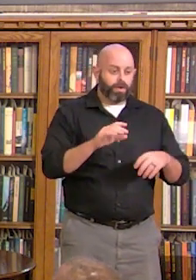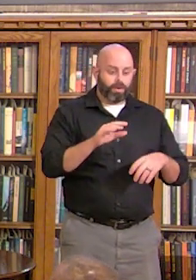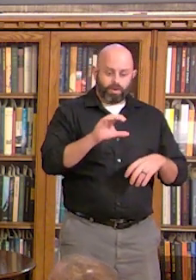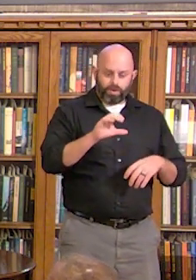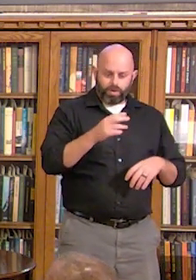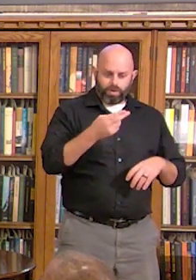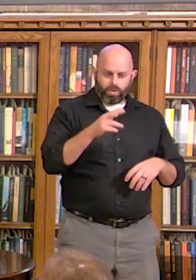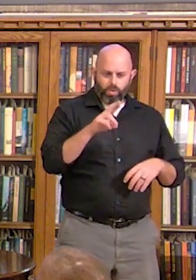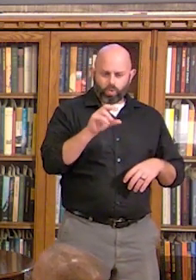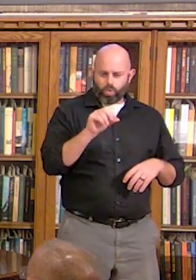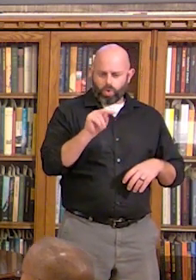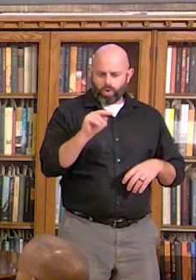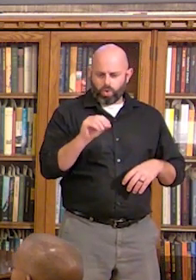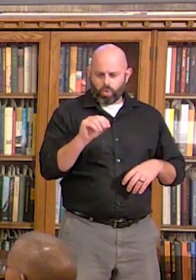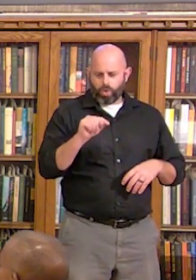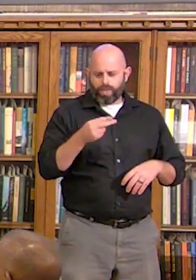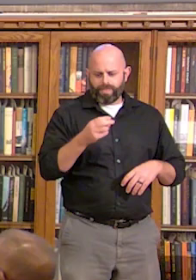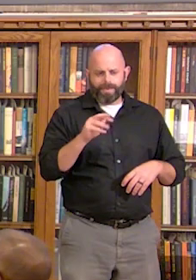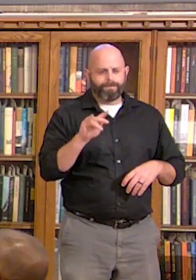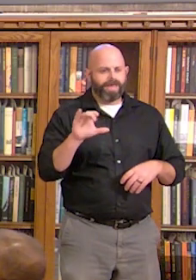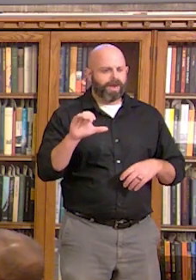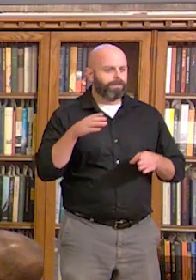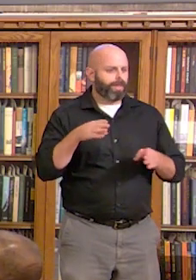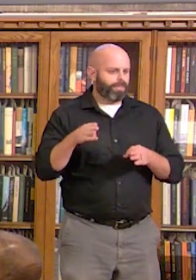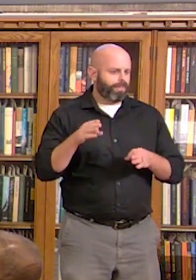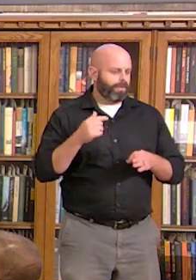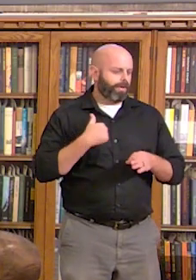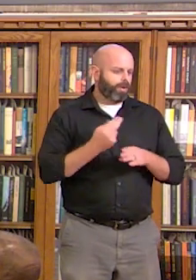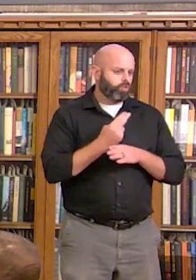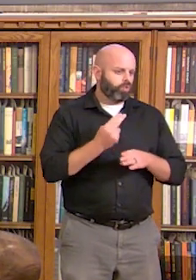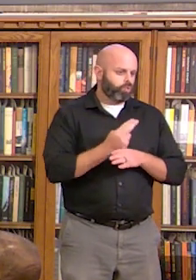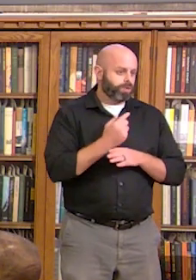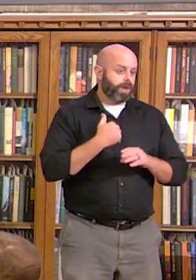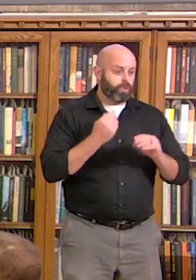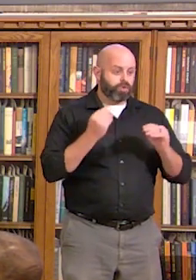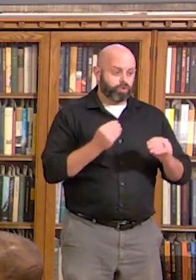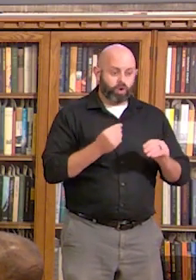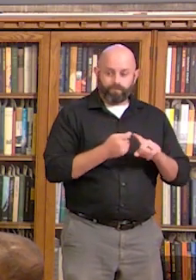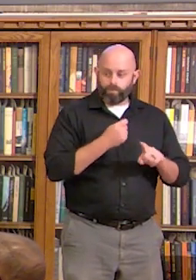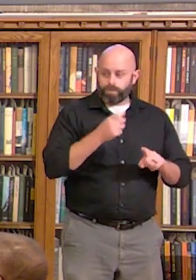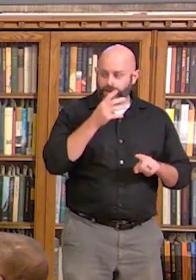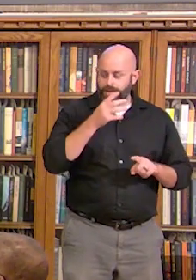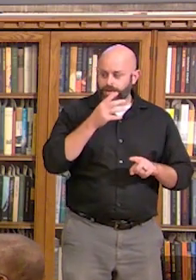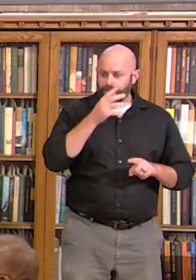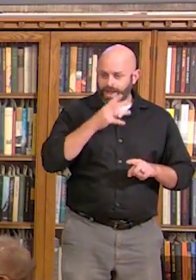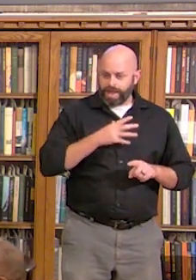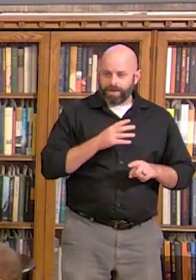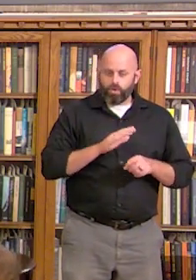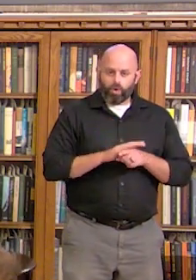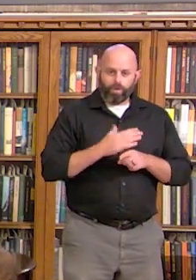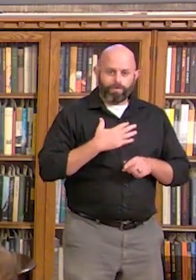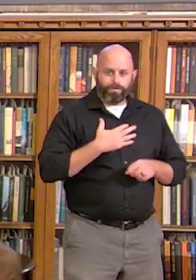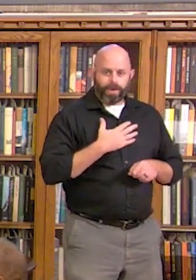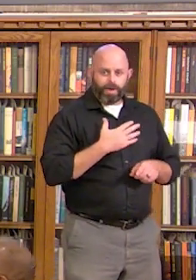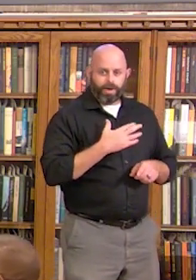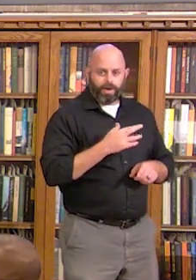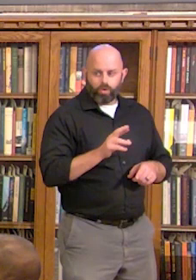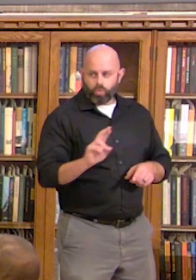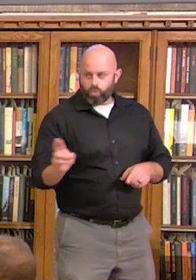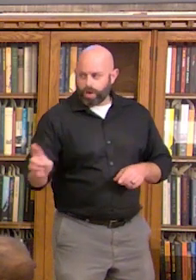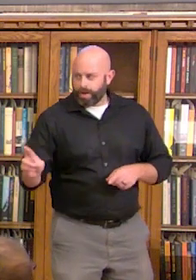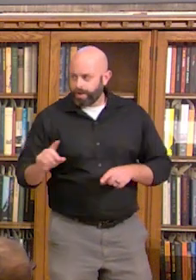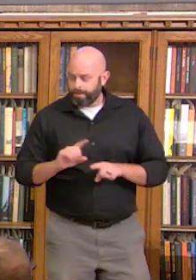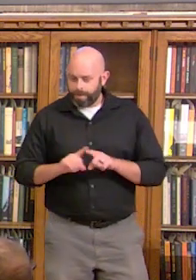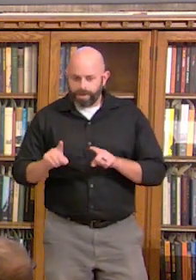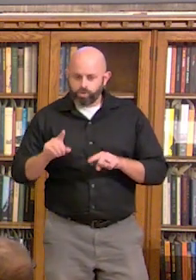is what I use and I was taught that way by am I right um but it's it's effective because